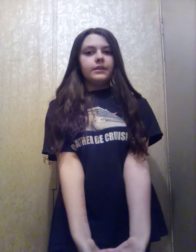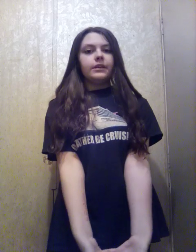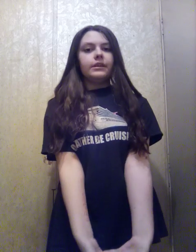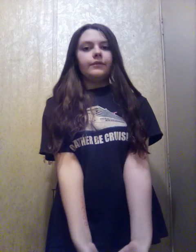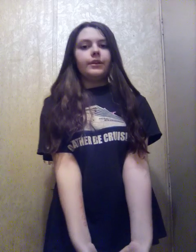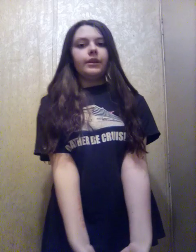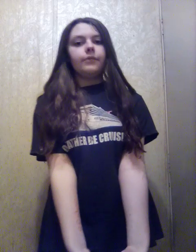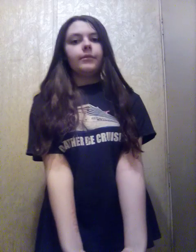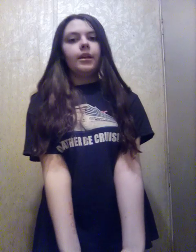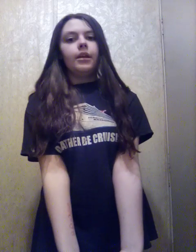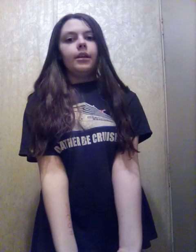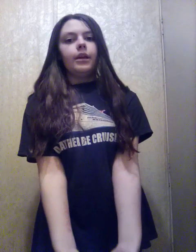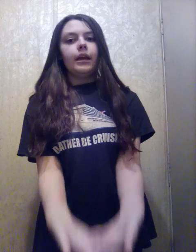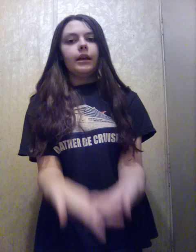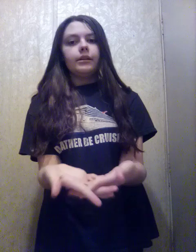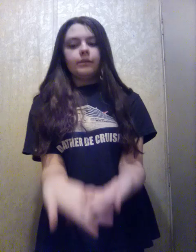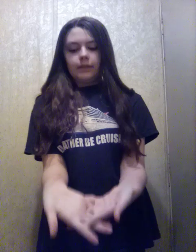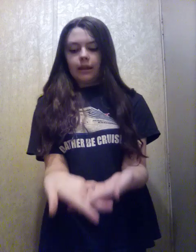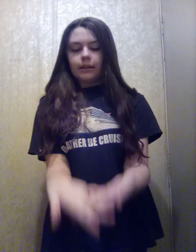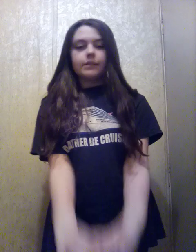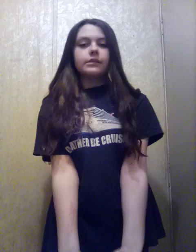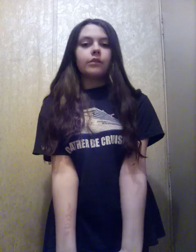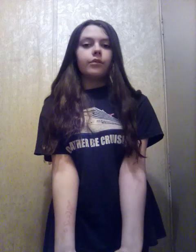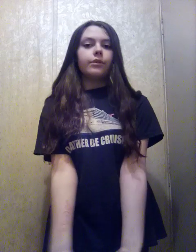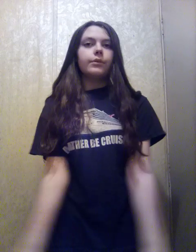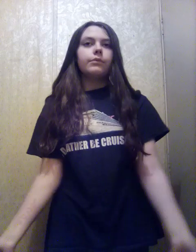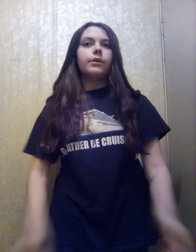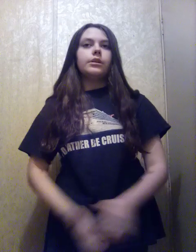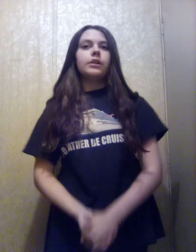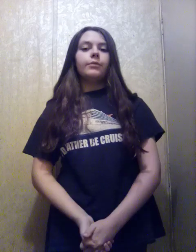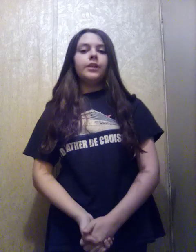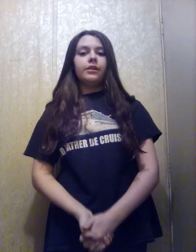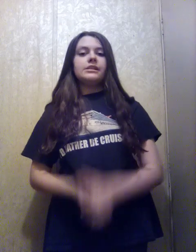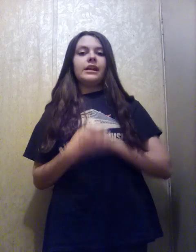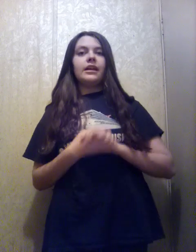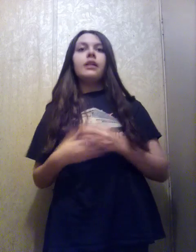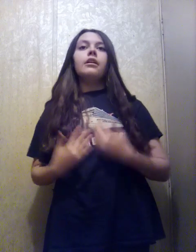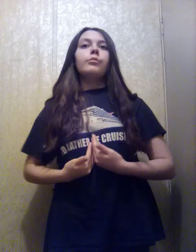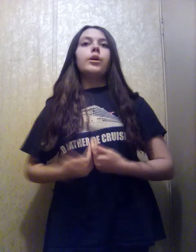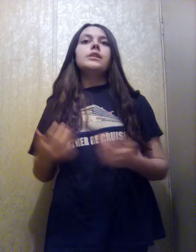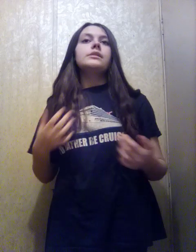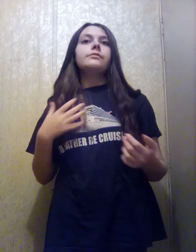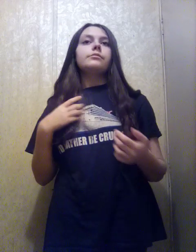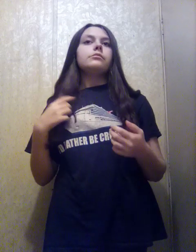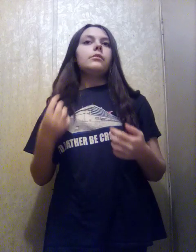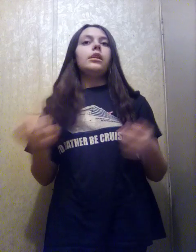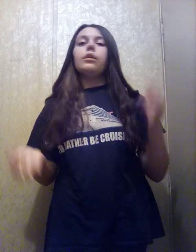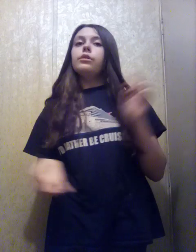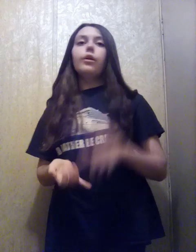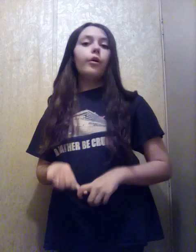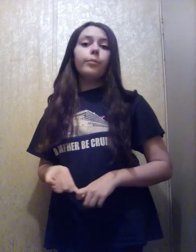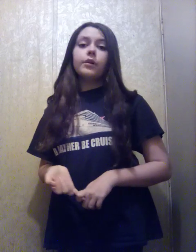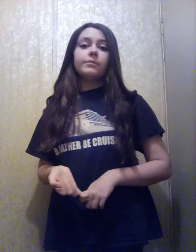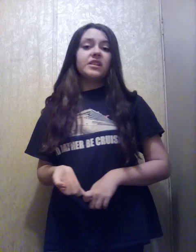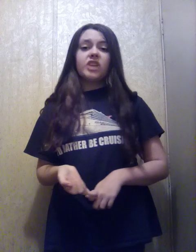speaking and everything. And that's all I really wanted to come on here and say, was the whole point of my